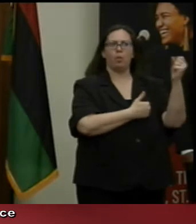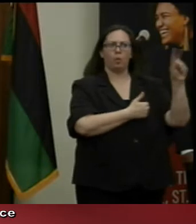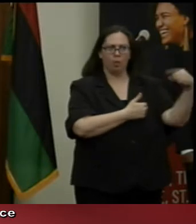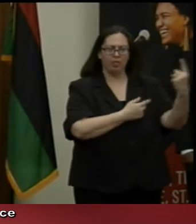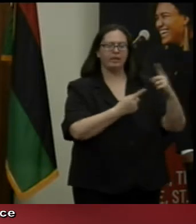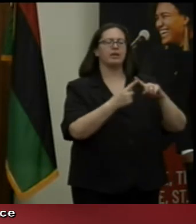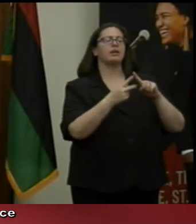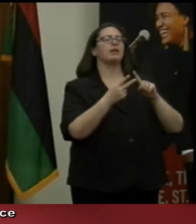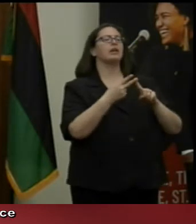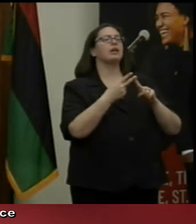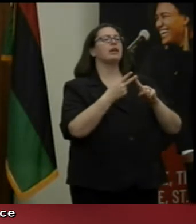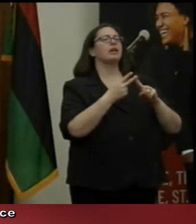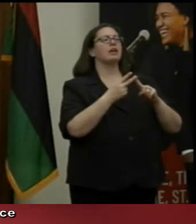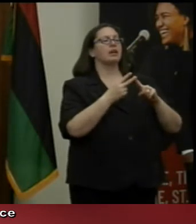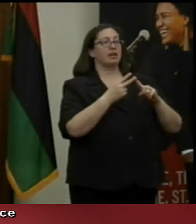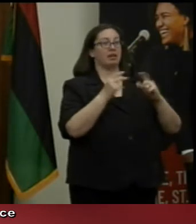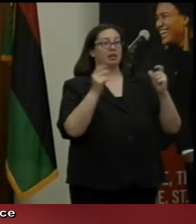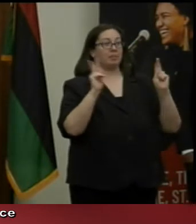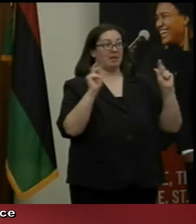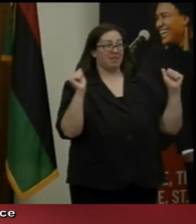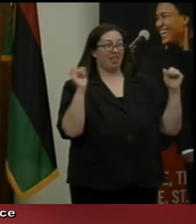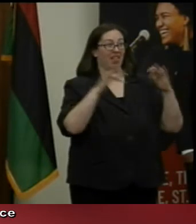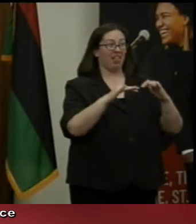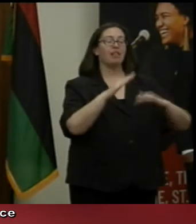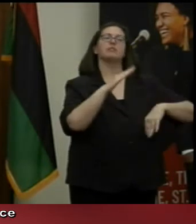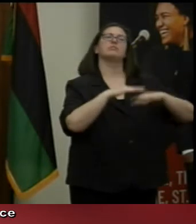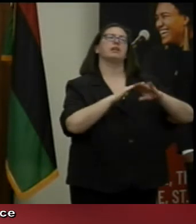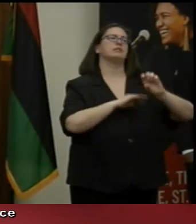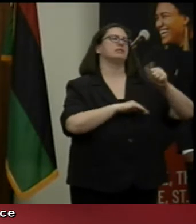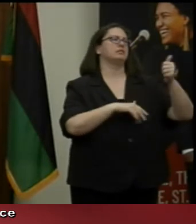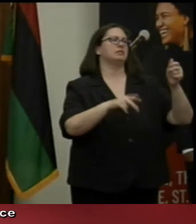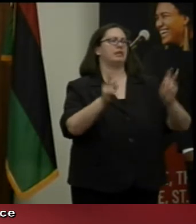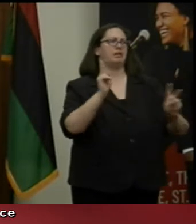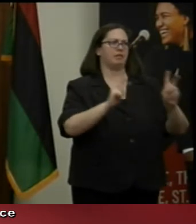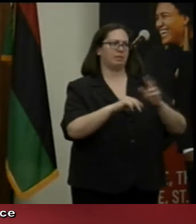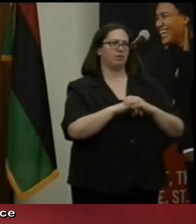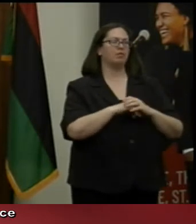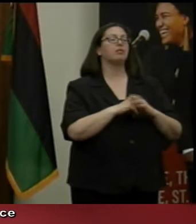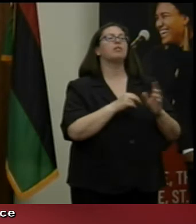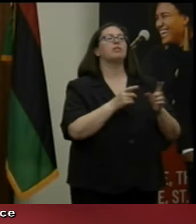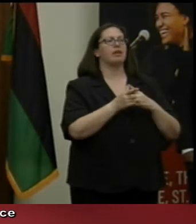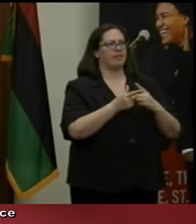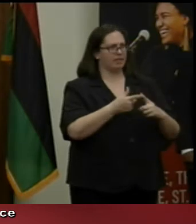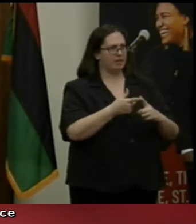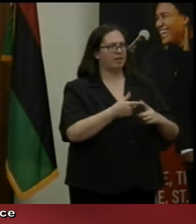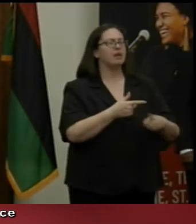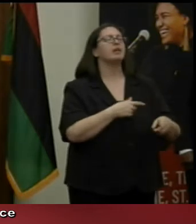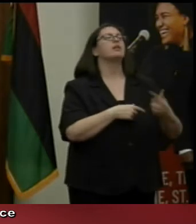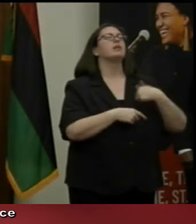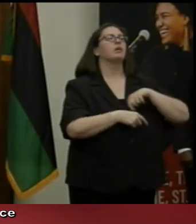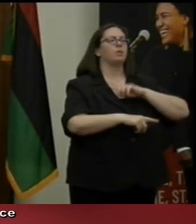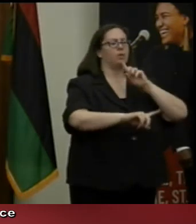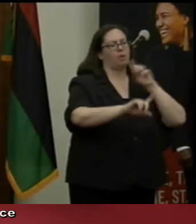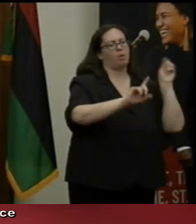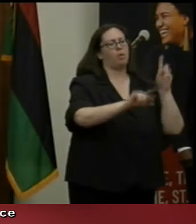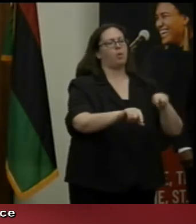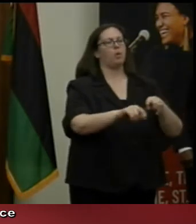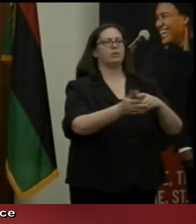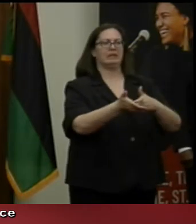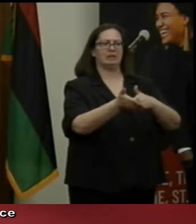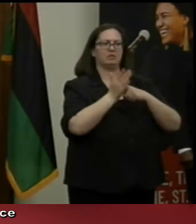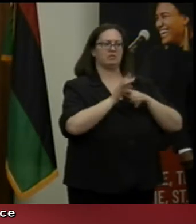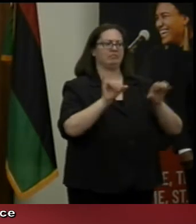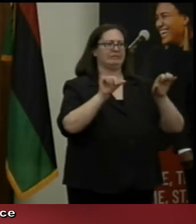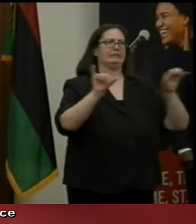And on March 23rd, we issued the first mandatory stay-at-home order. And I recognize